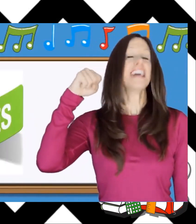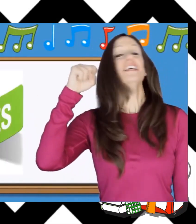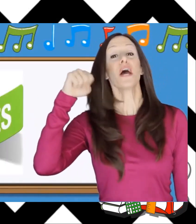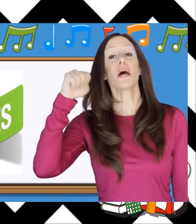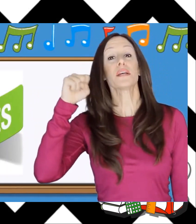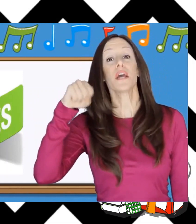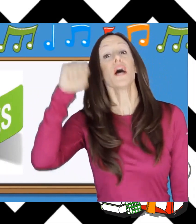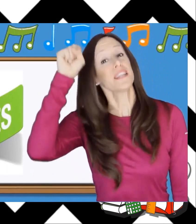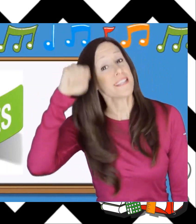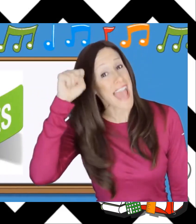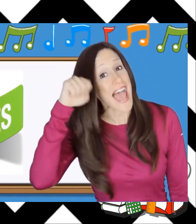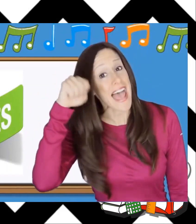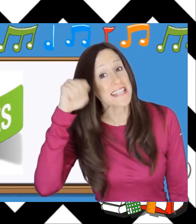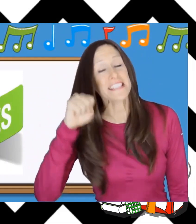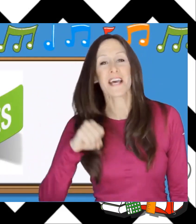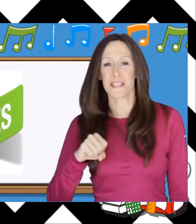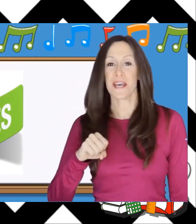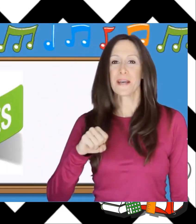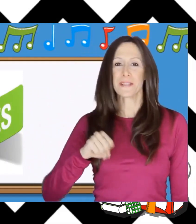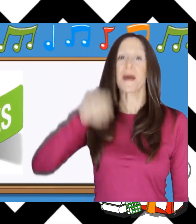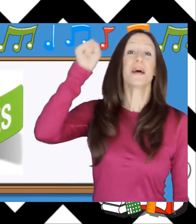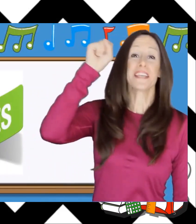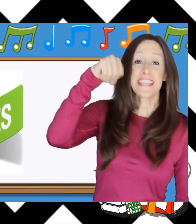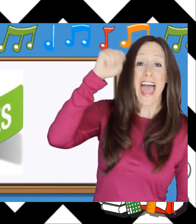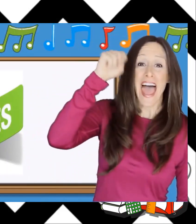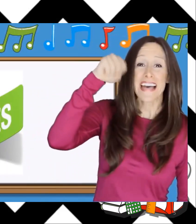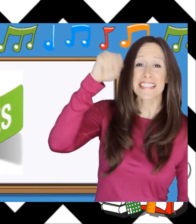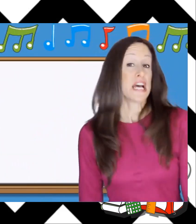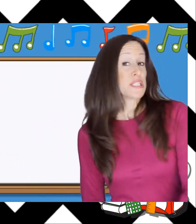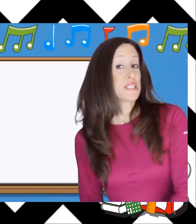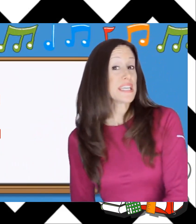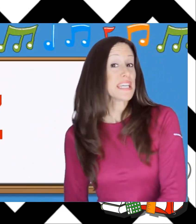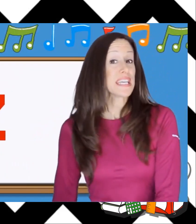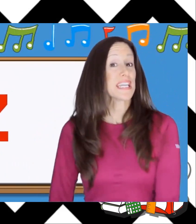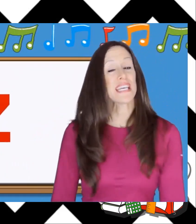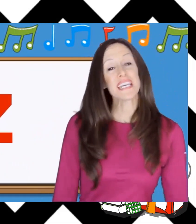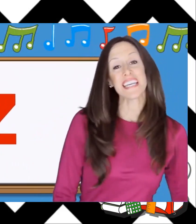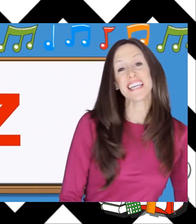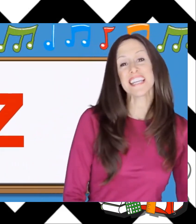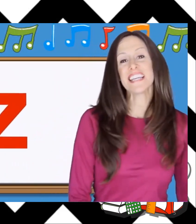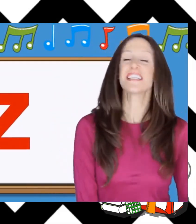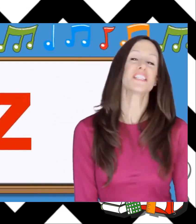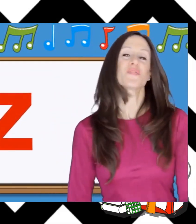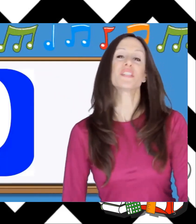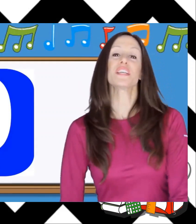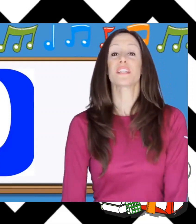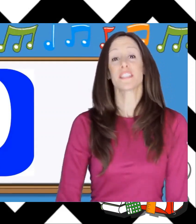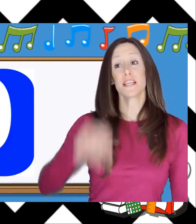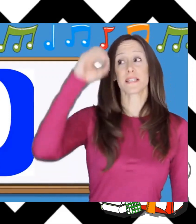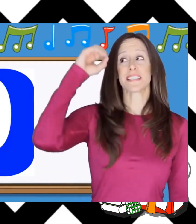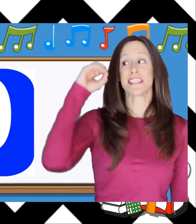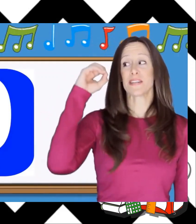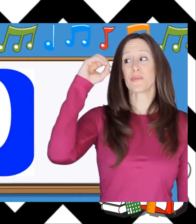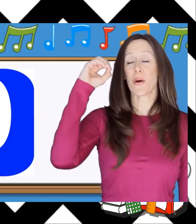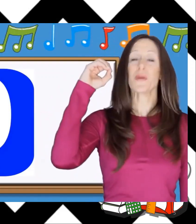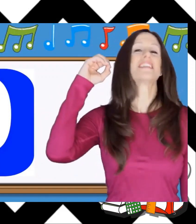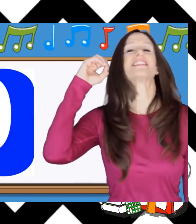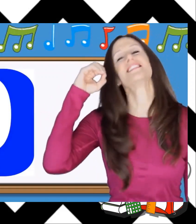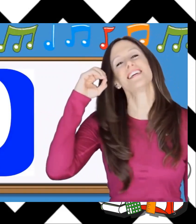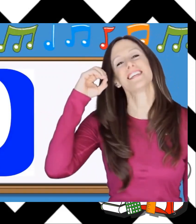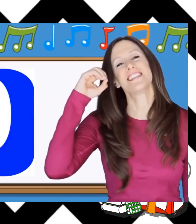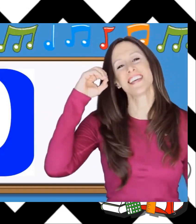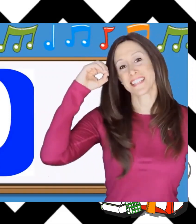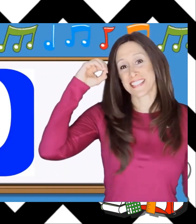yes, yes, yes. Z is for zero,